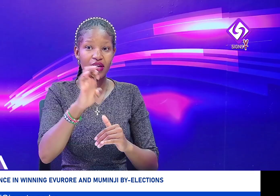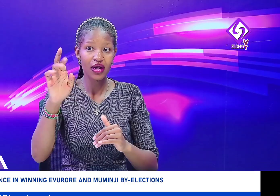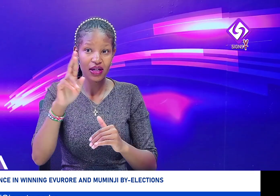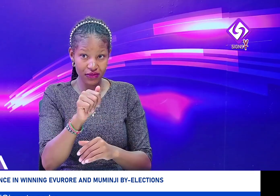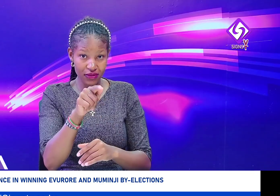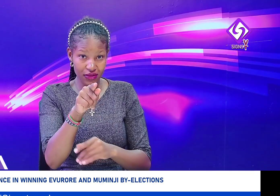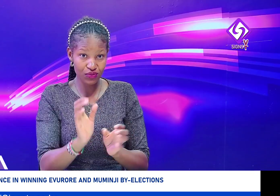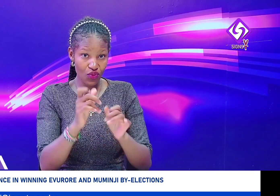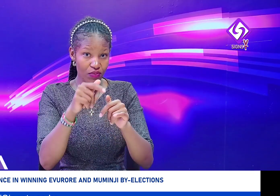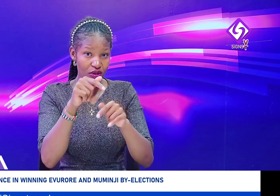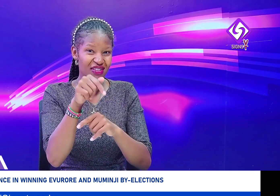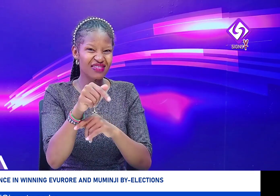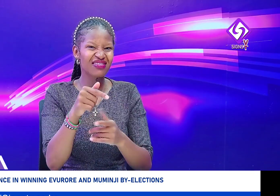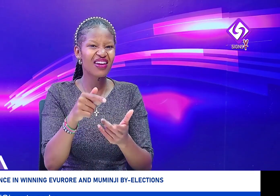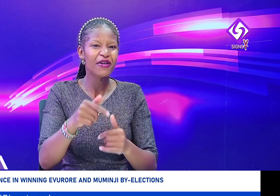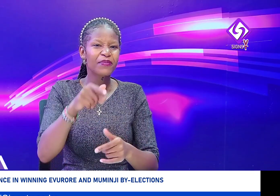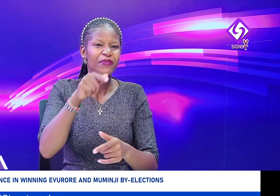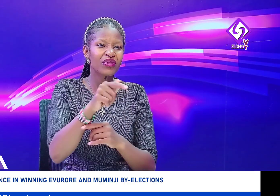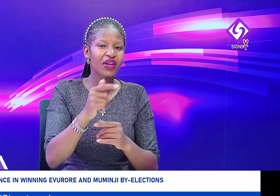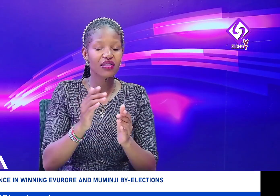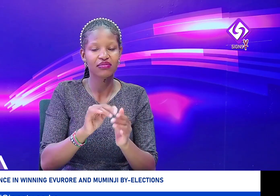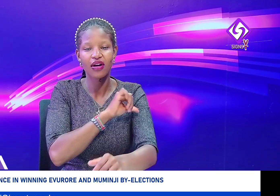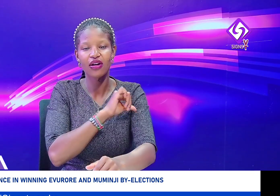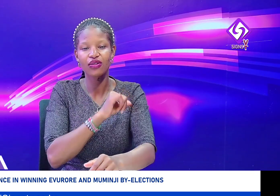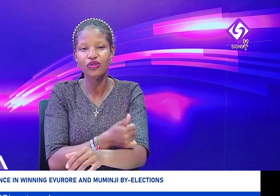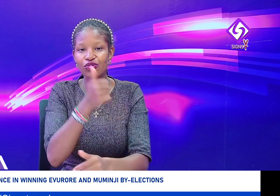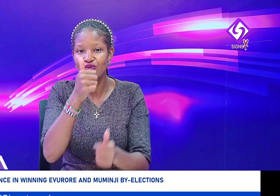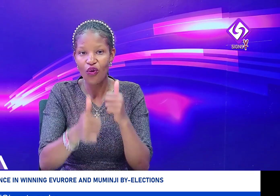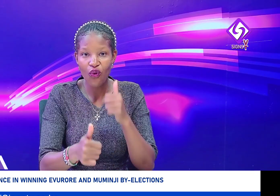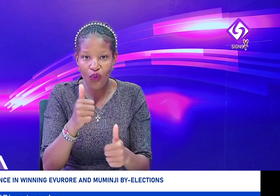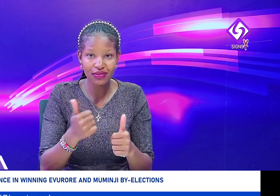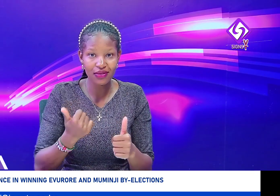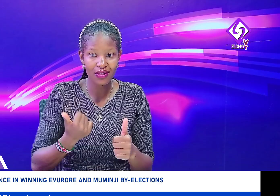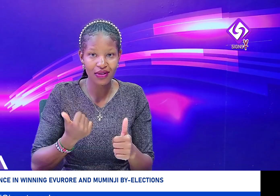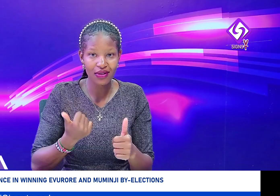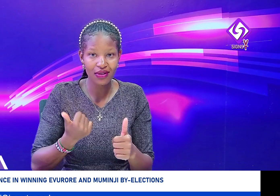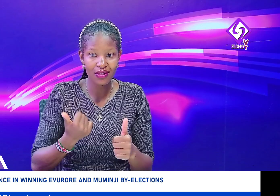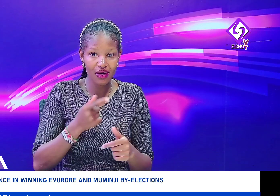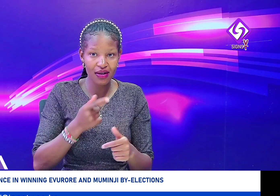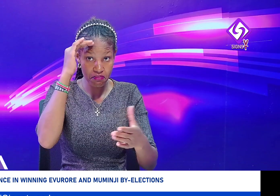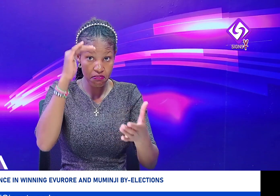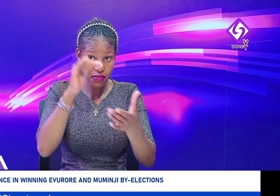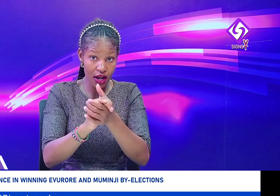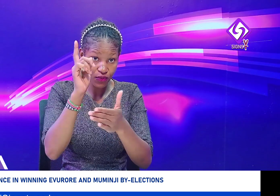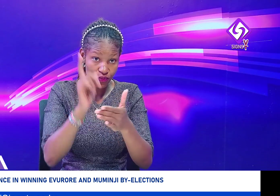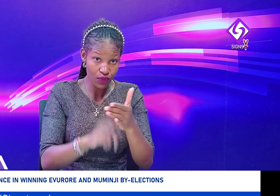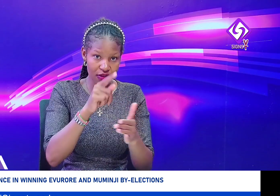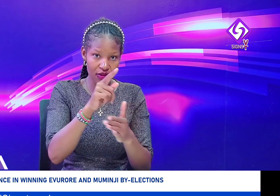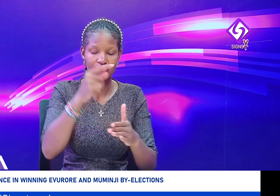Mbarire emphasized that the party has remained committed to its development agenda,